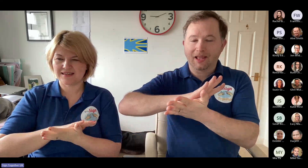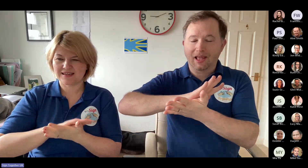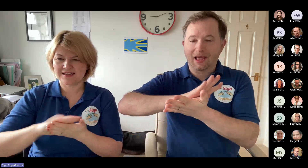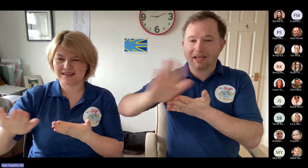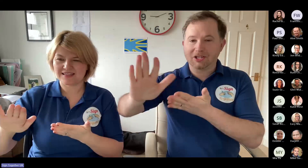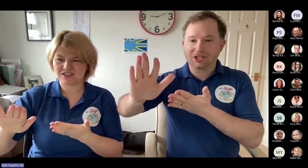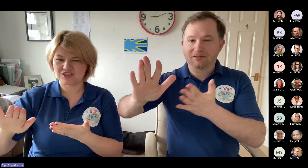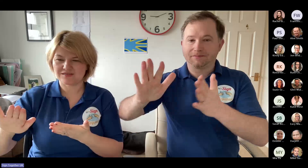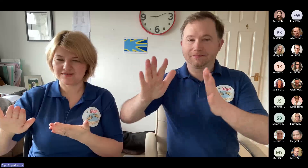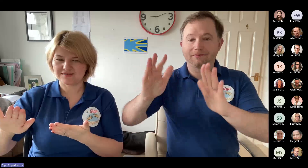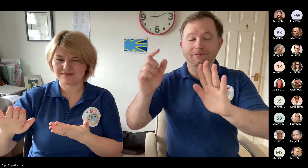H.